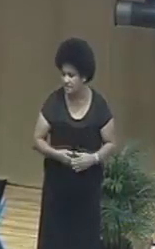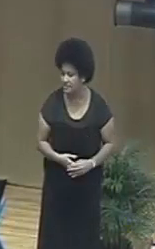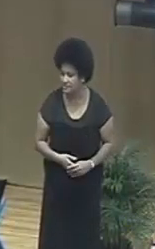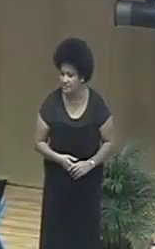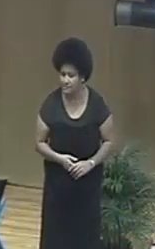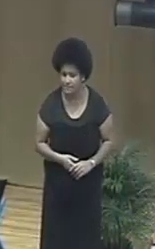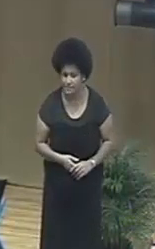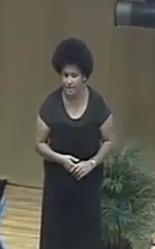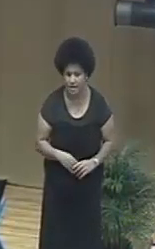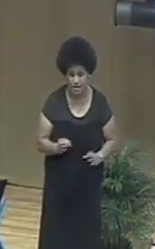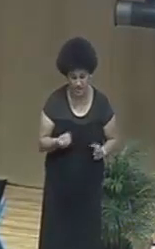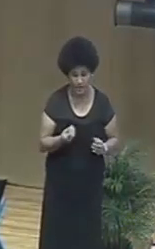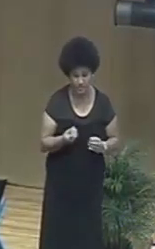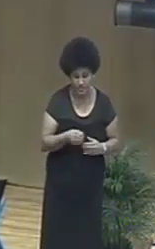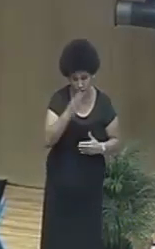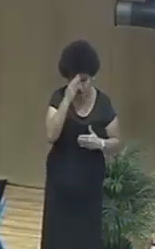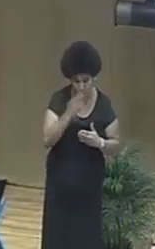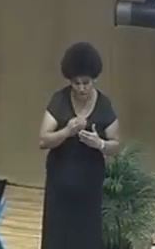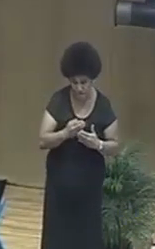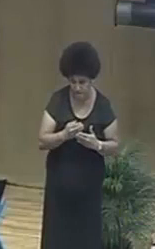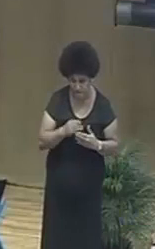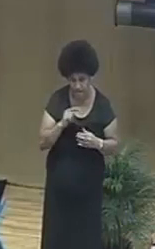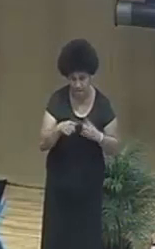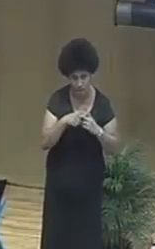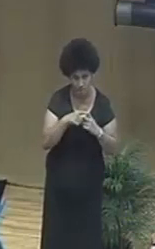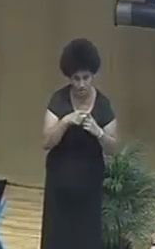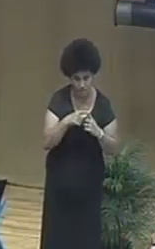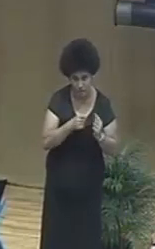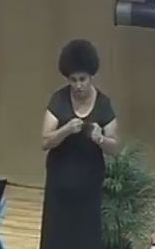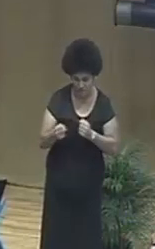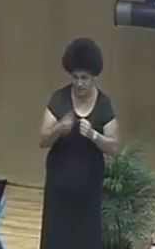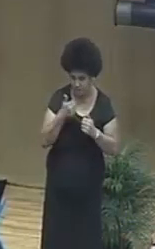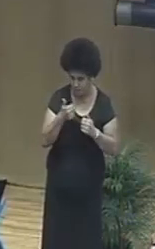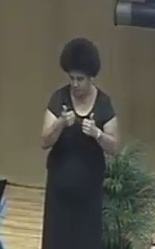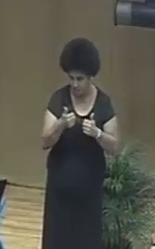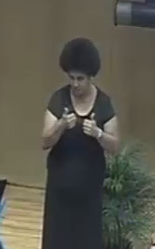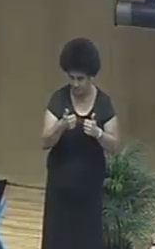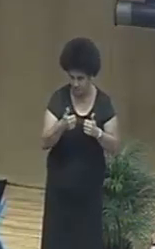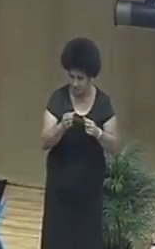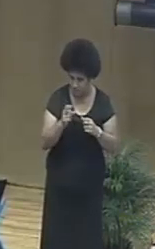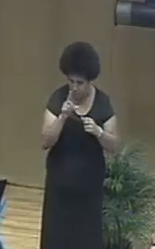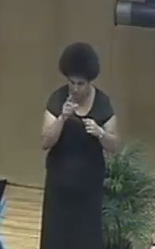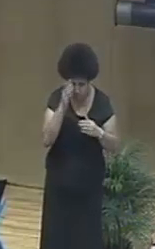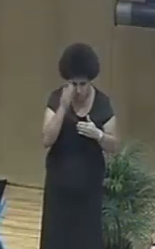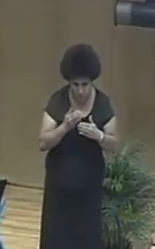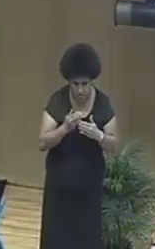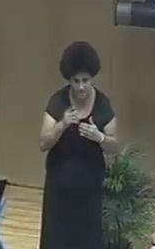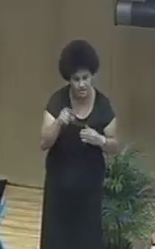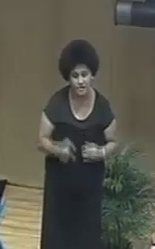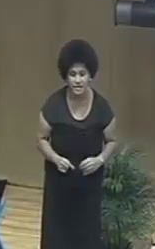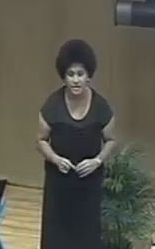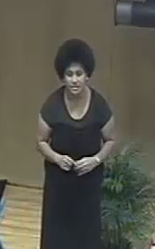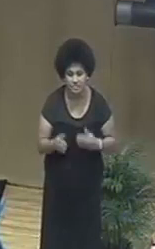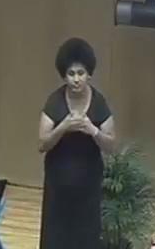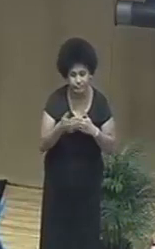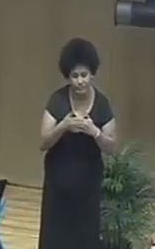Now, from a student perspective, this is a positive shift that the students have taken to open doors